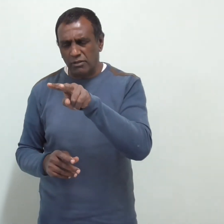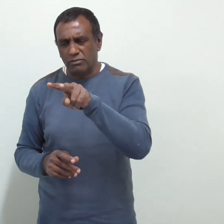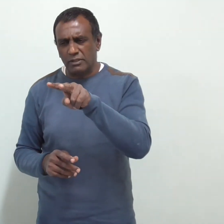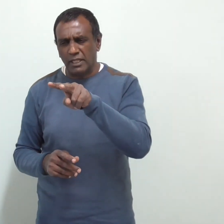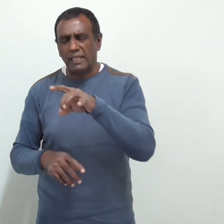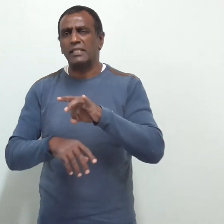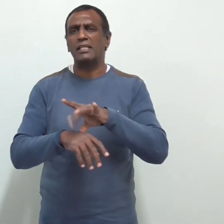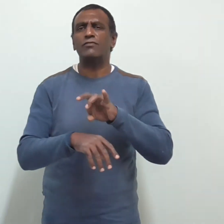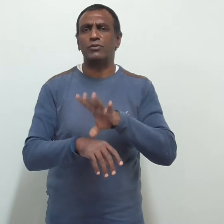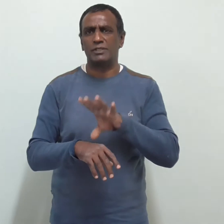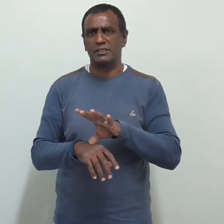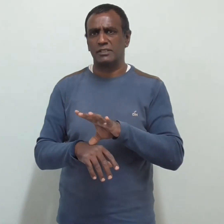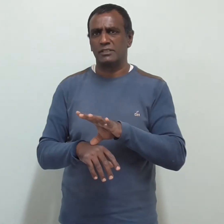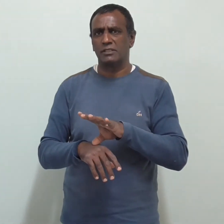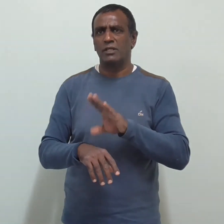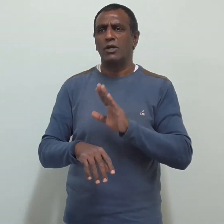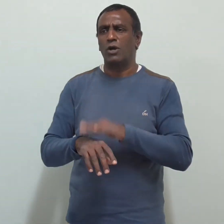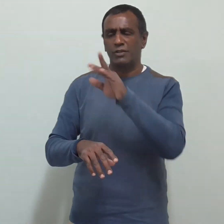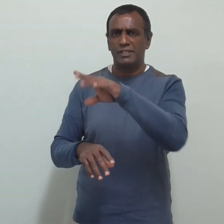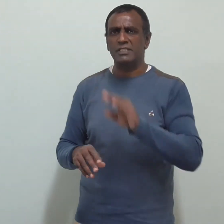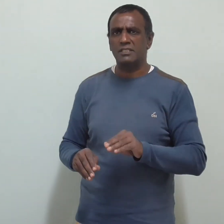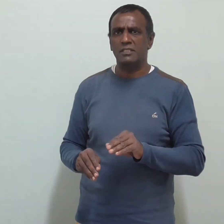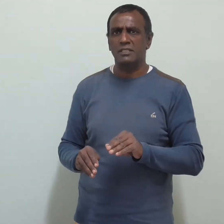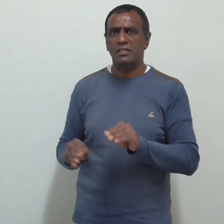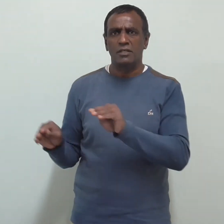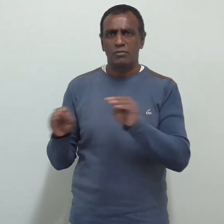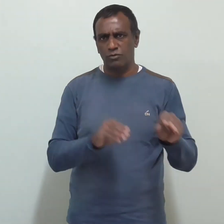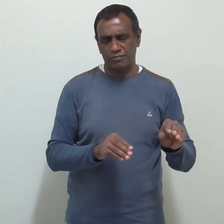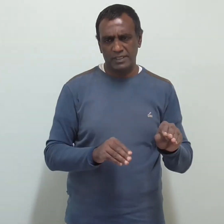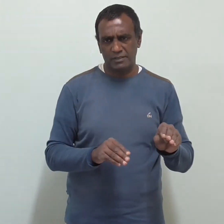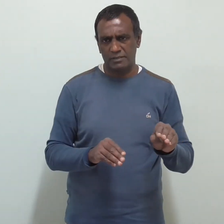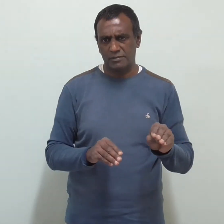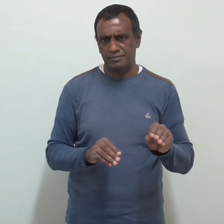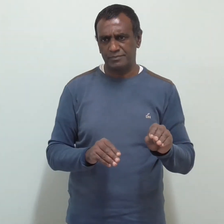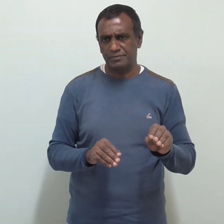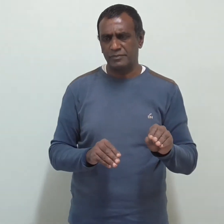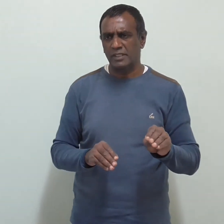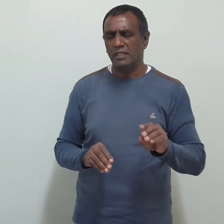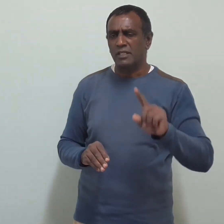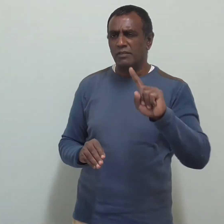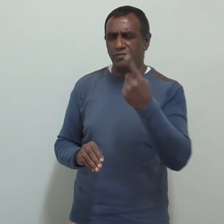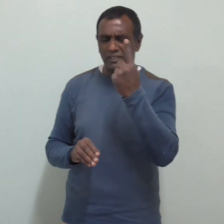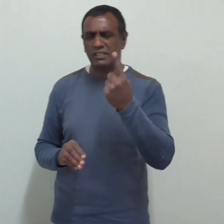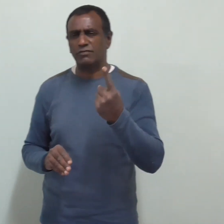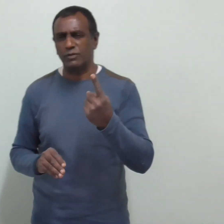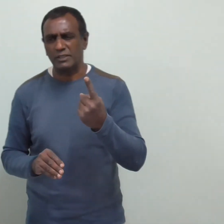now at the influences on this movement. The first